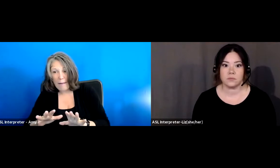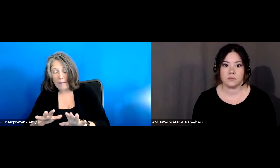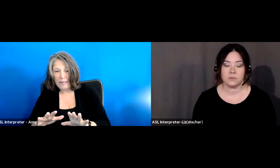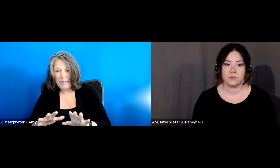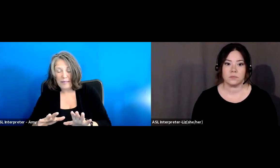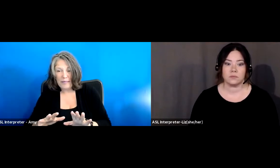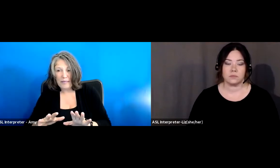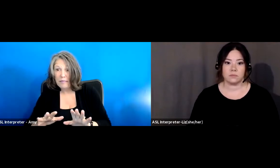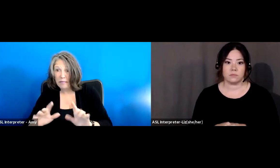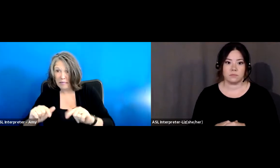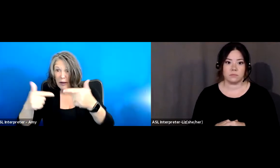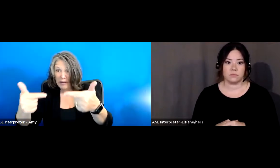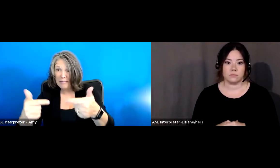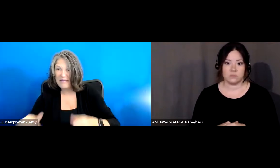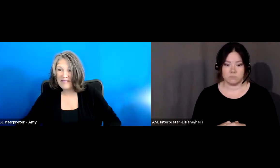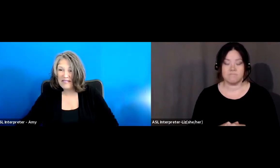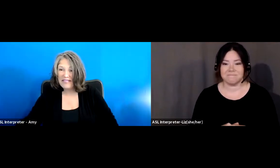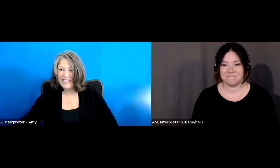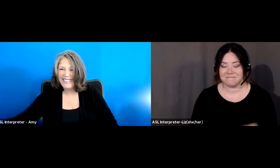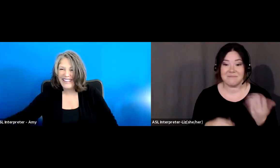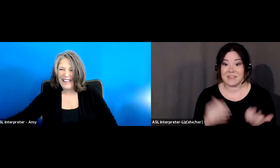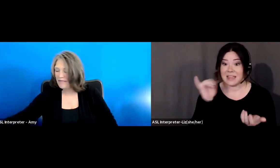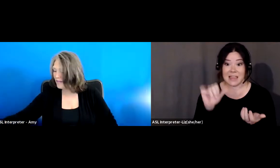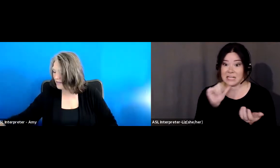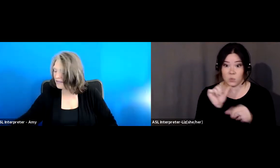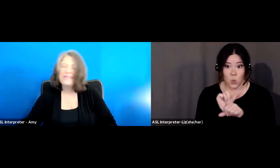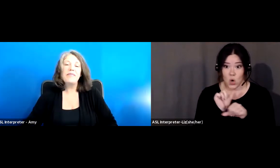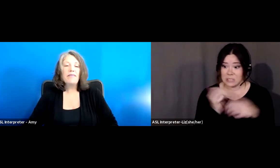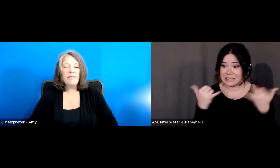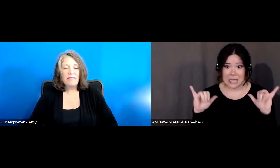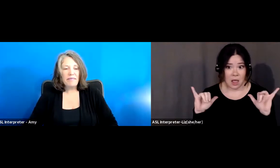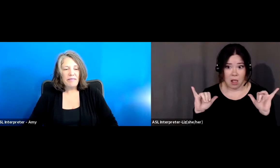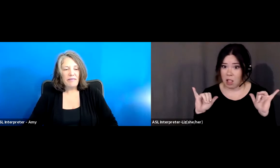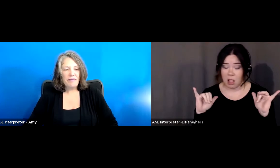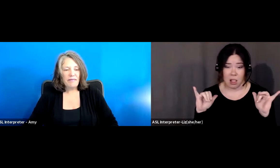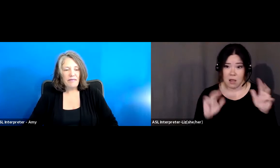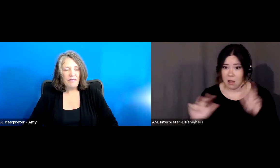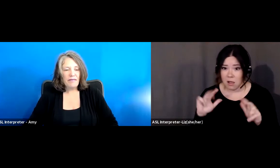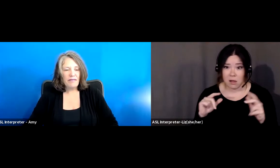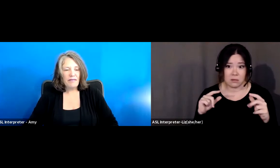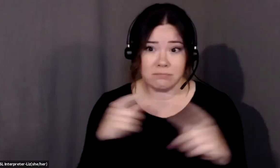That doesn't work if conflict still exists. Slide 11.